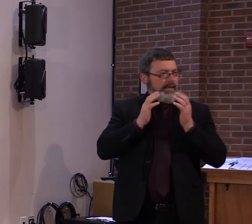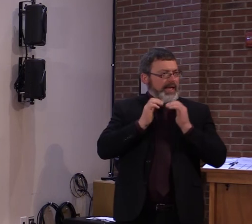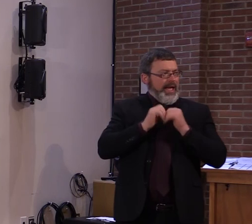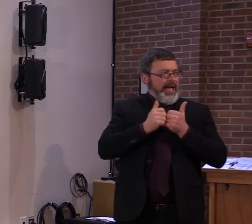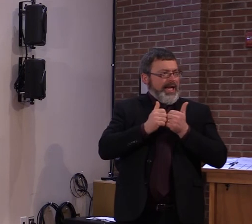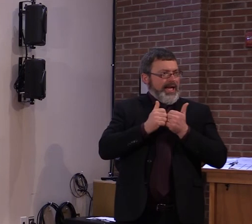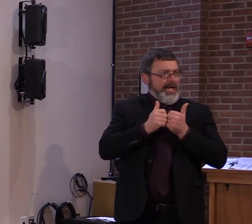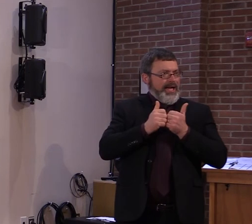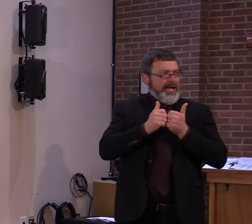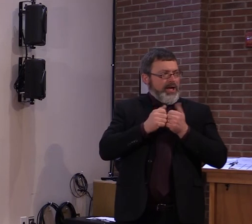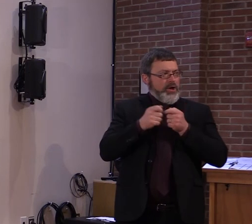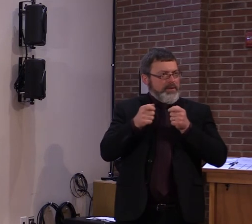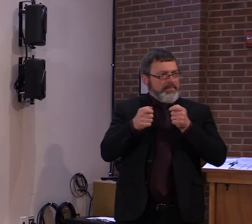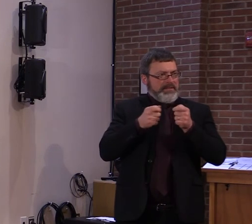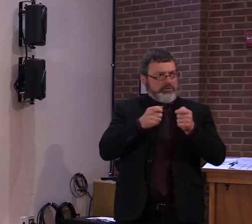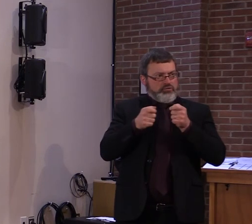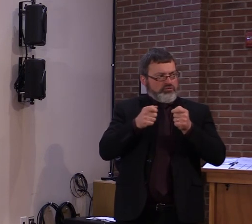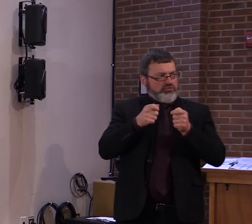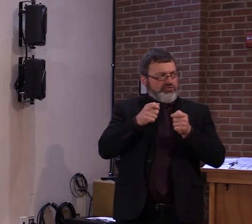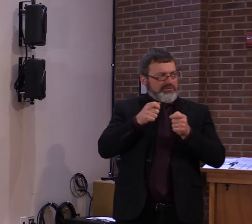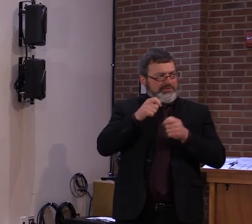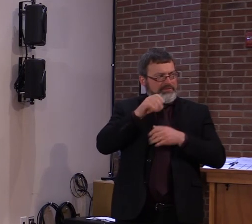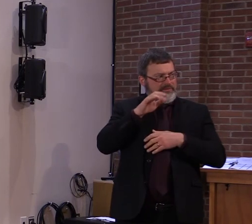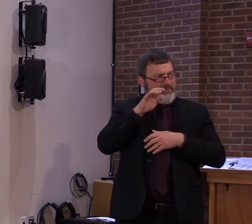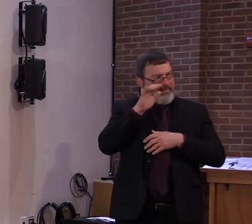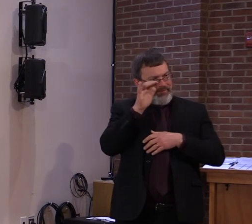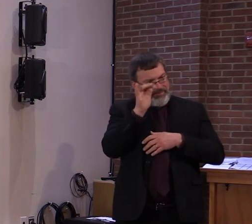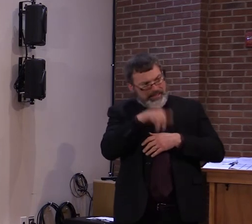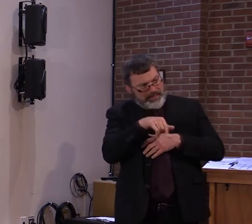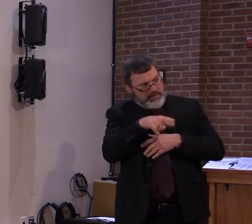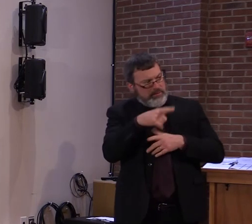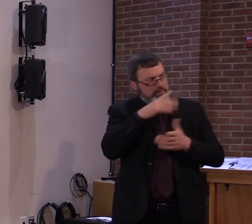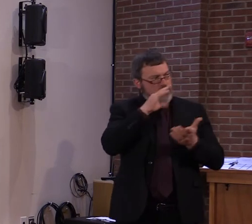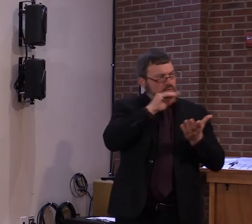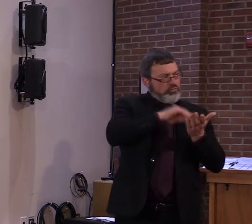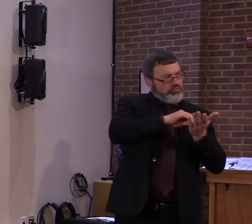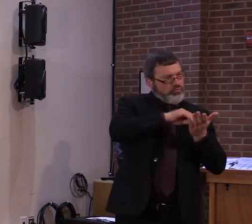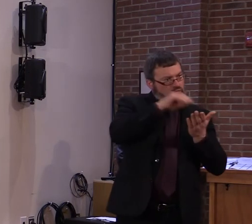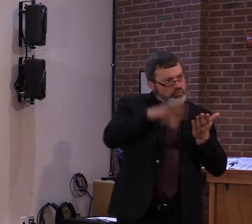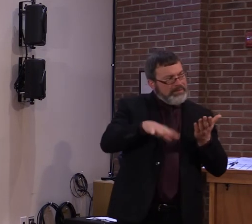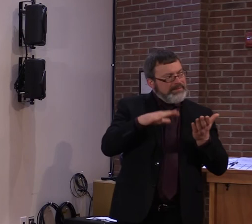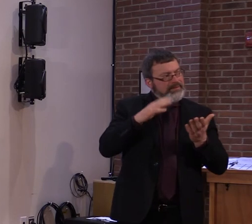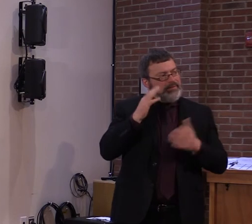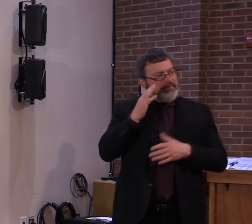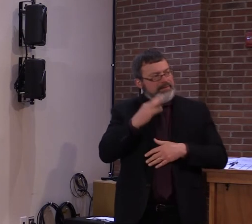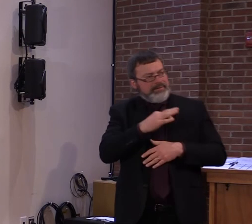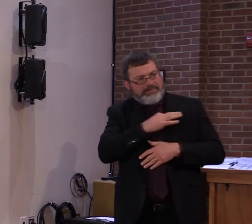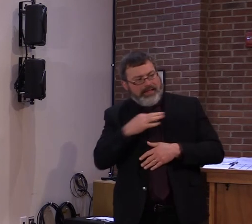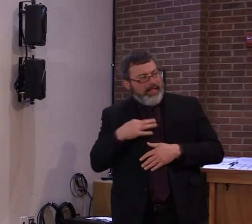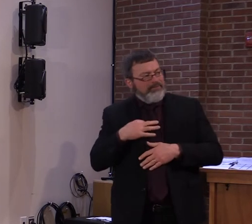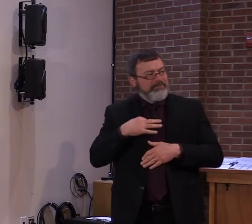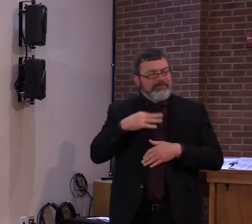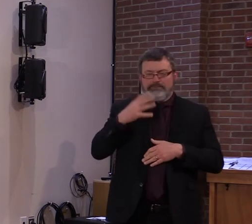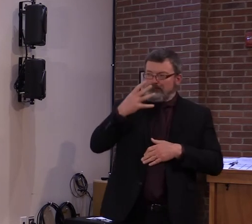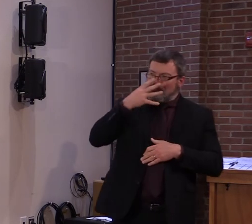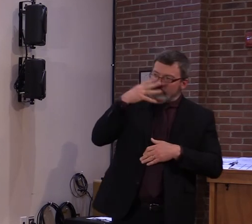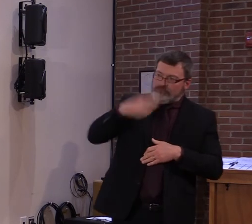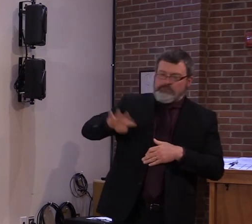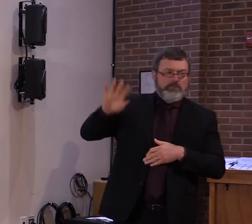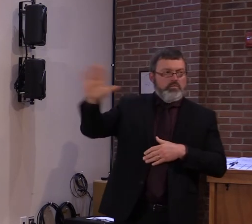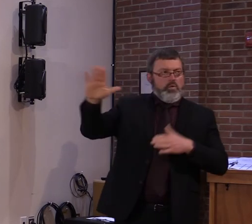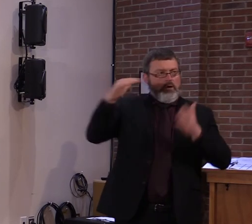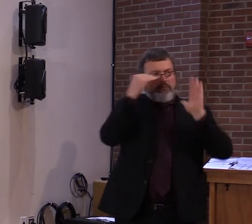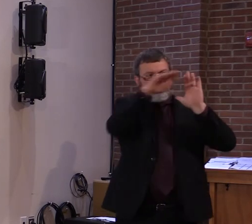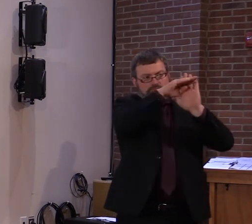are, you know, socializing against the governor's order and what to do given the fact that the